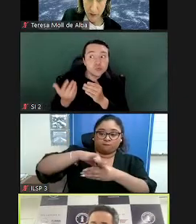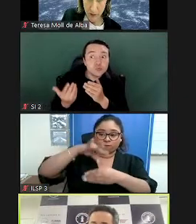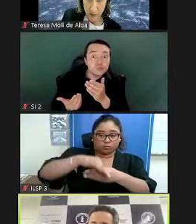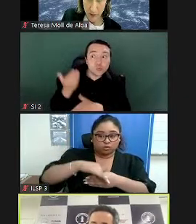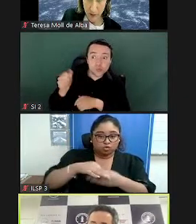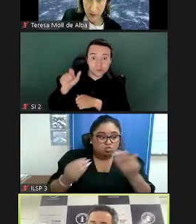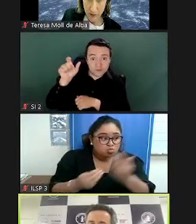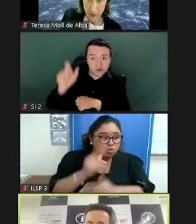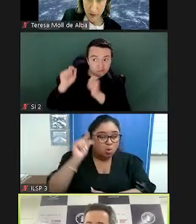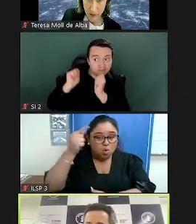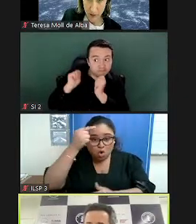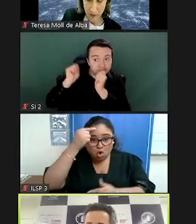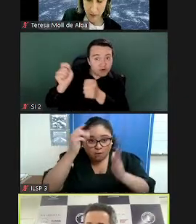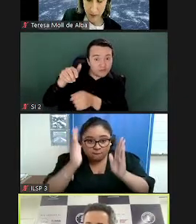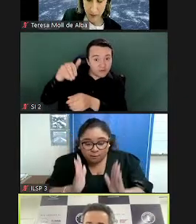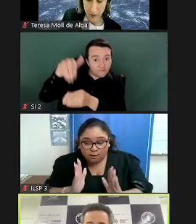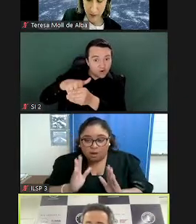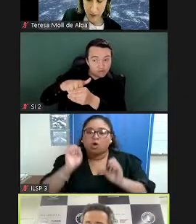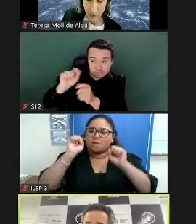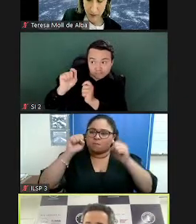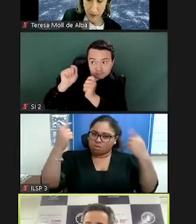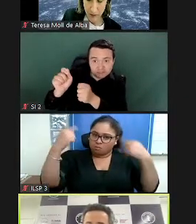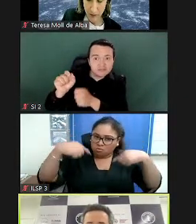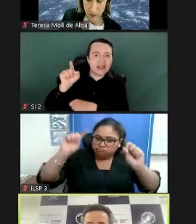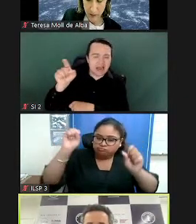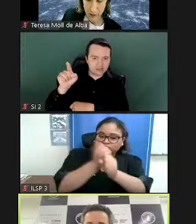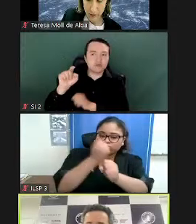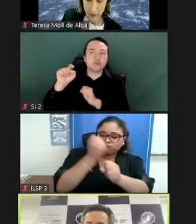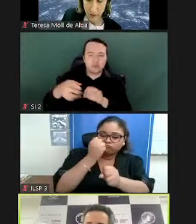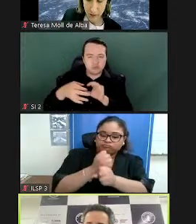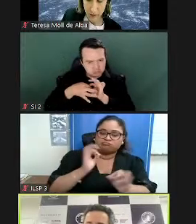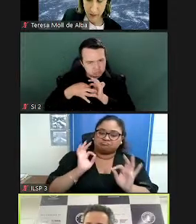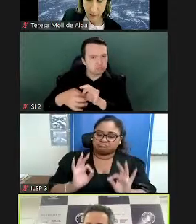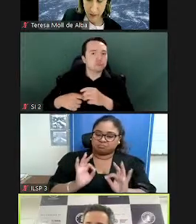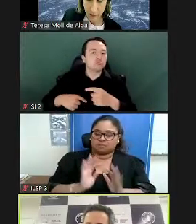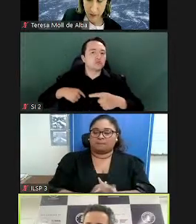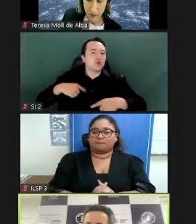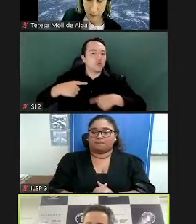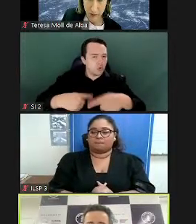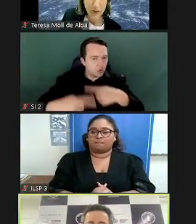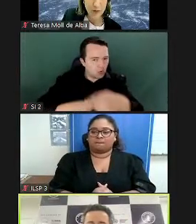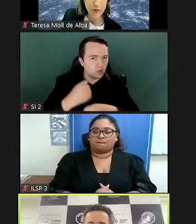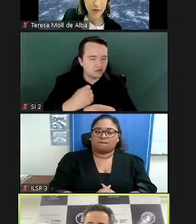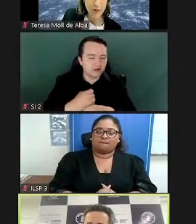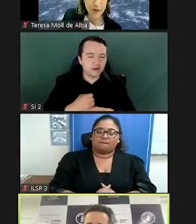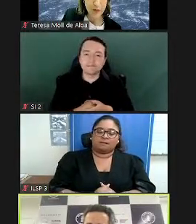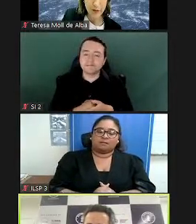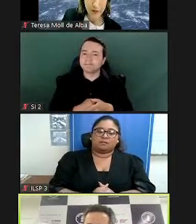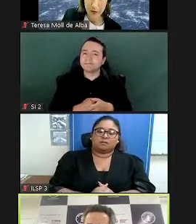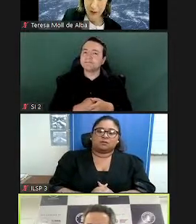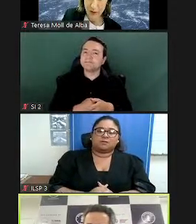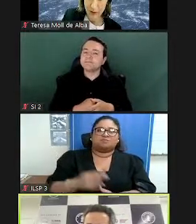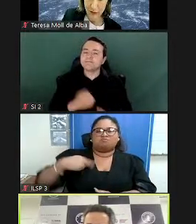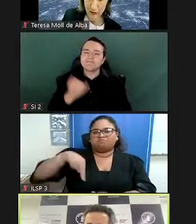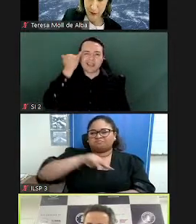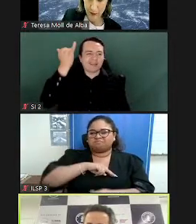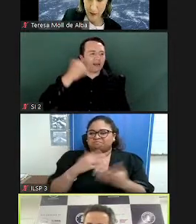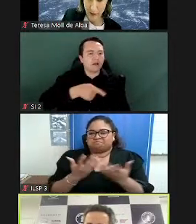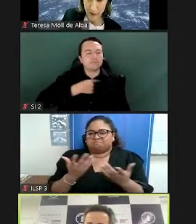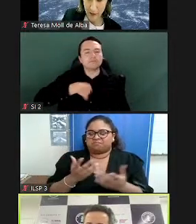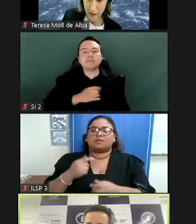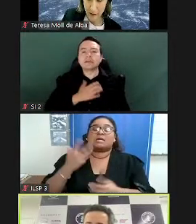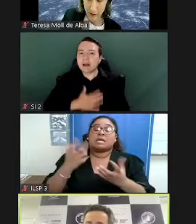authorities we can continue this fruitful work that we have been working on the idea is working with different